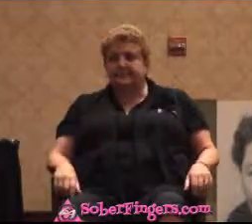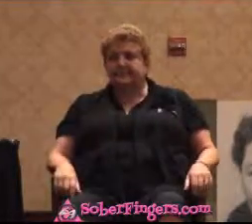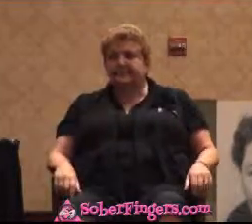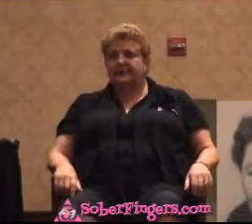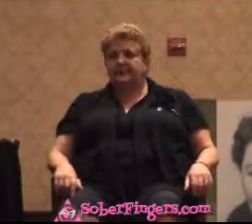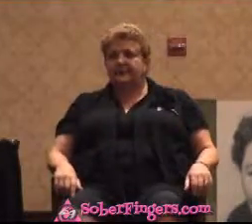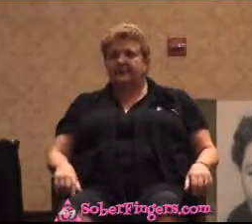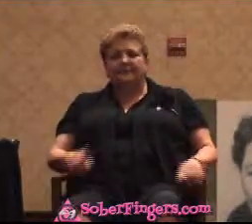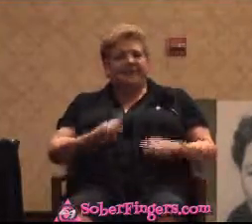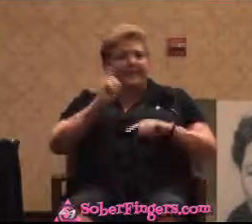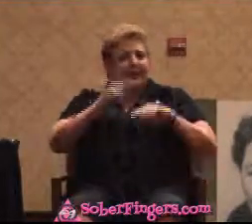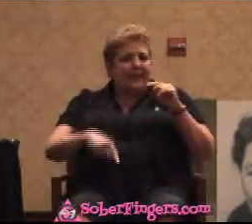but I can't.